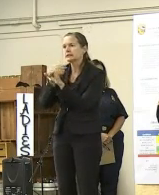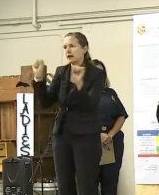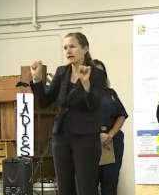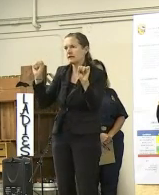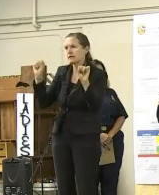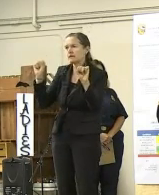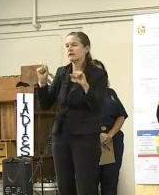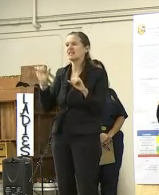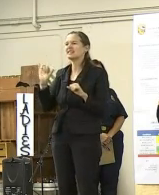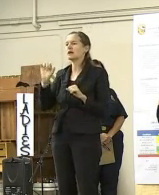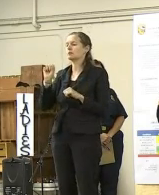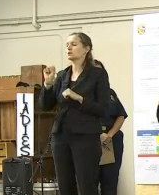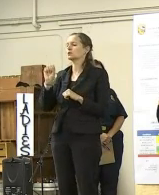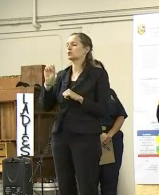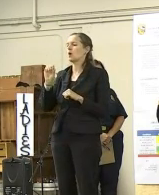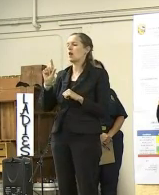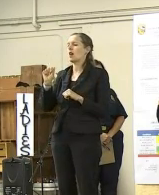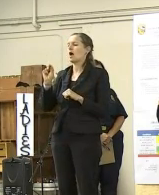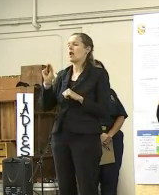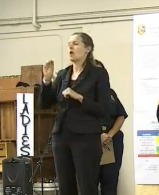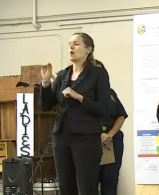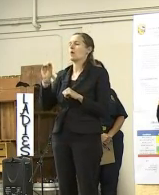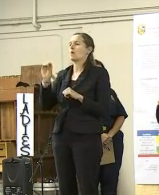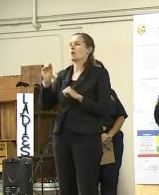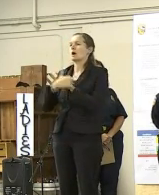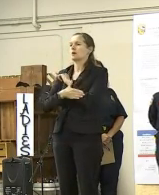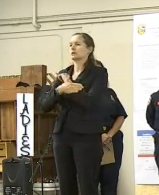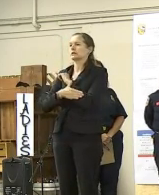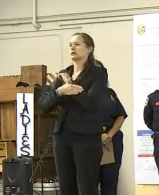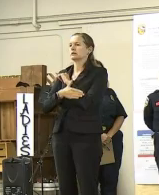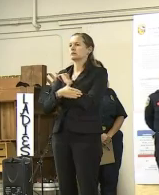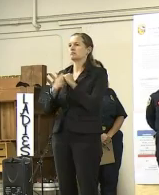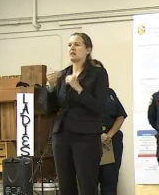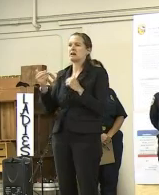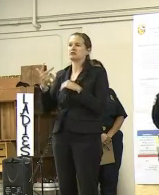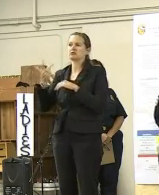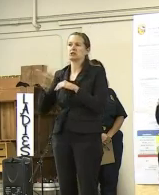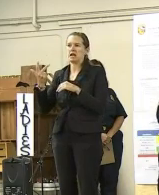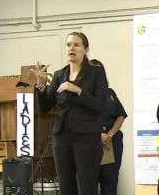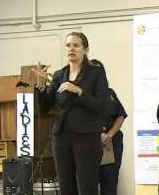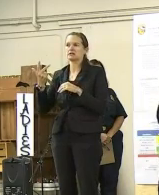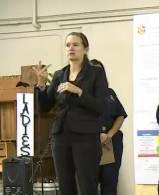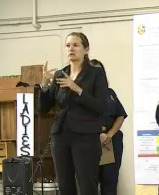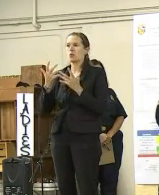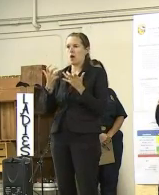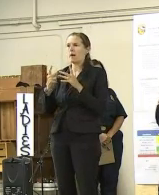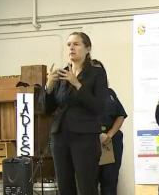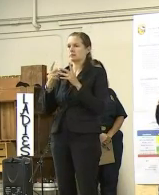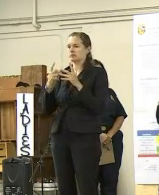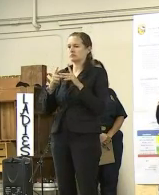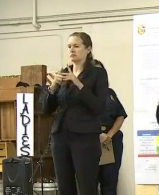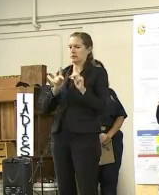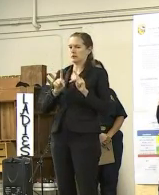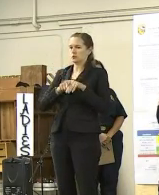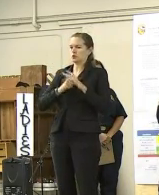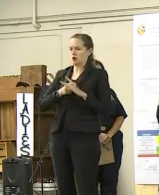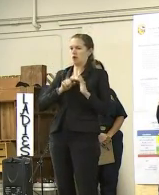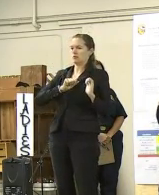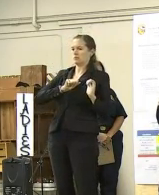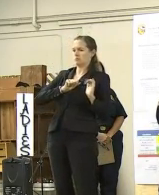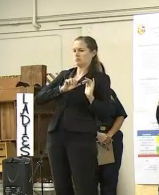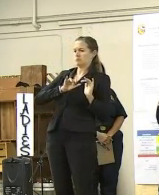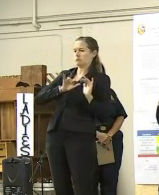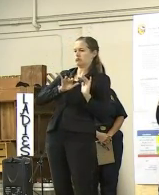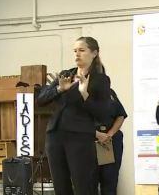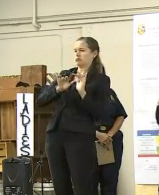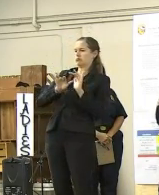within Solano County as we're working down there. There's areas over our next 72-hour plan to start getting people back in their homes after all the cooperation,